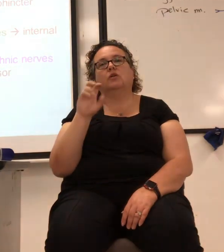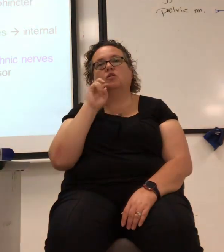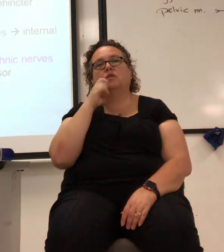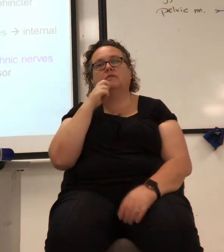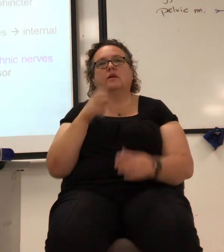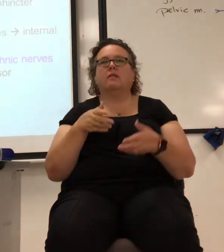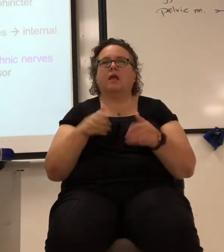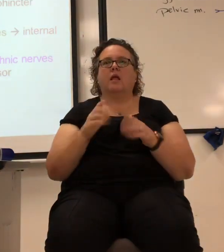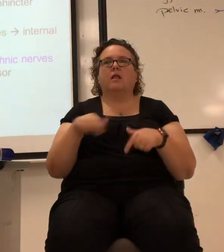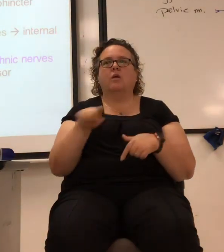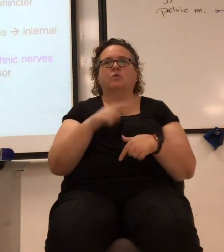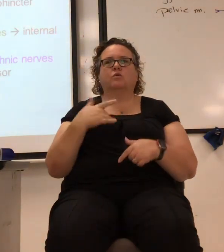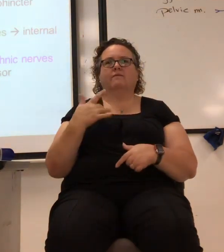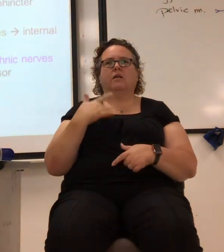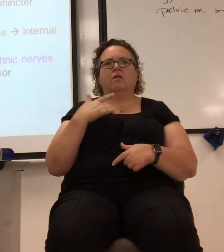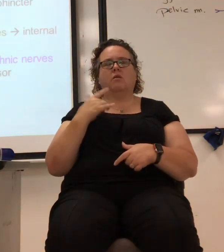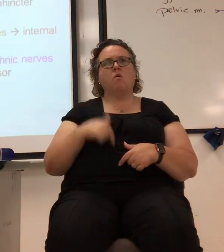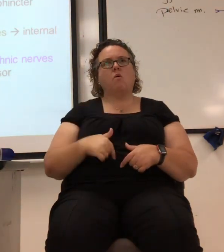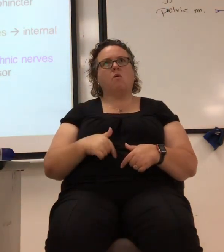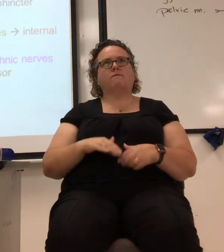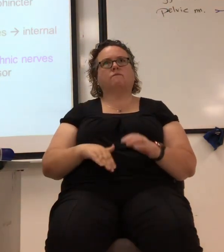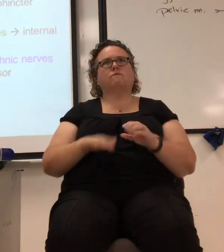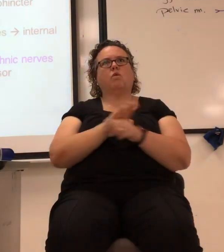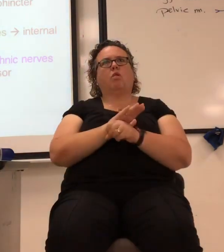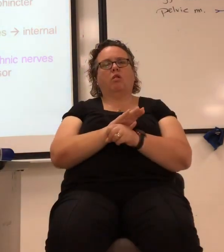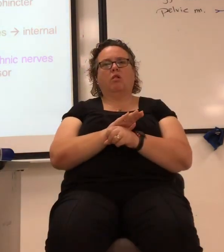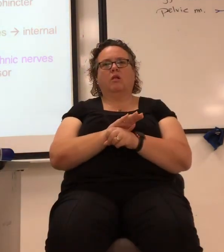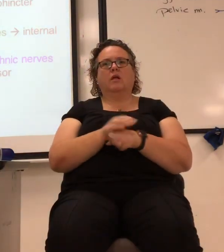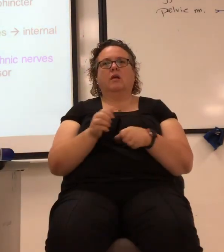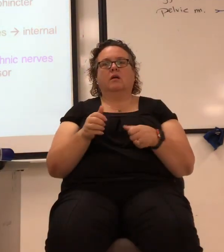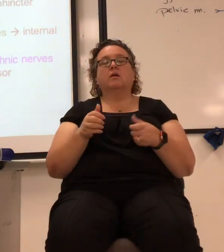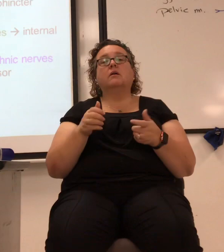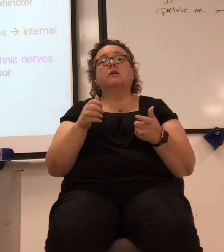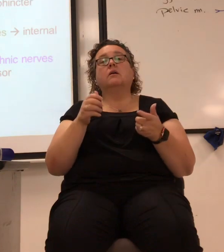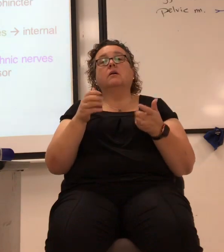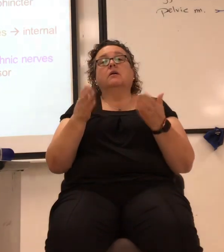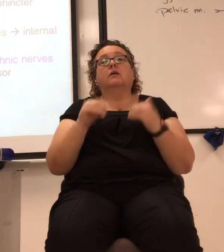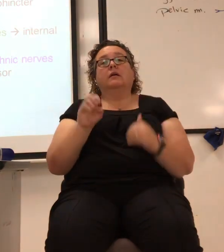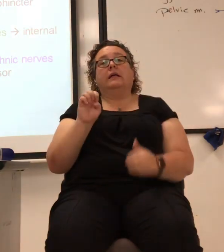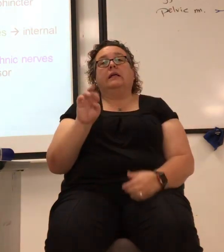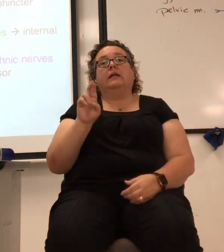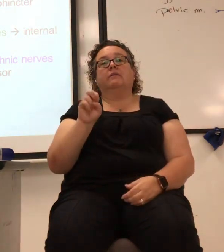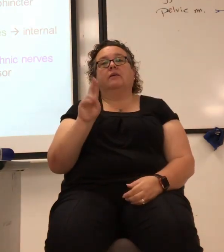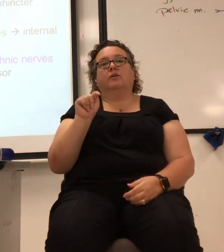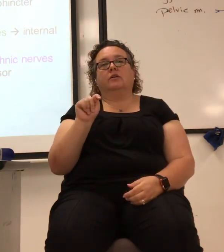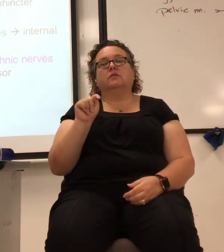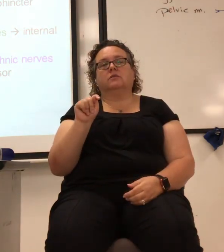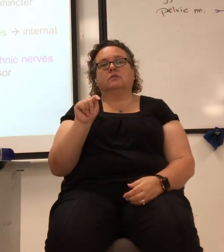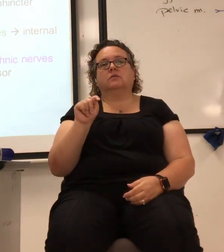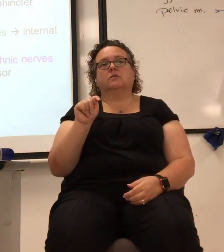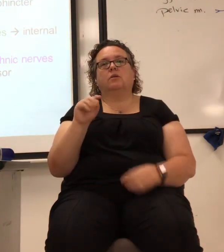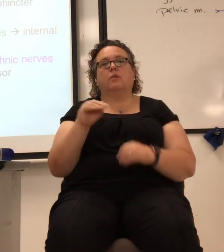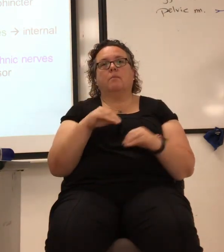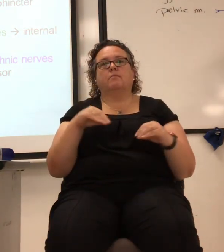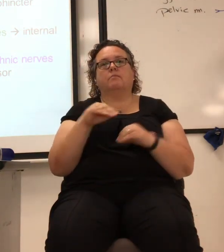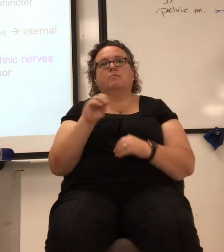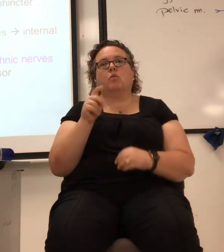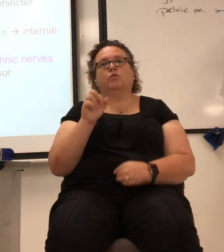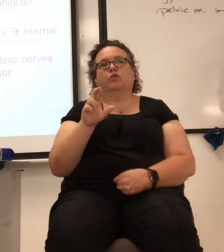Pelvic and end nerves. And let's remember, in the sensory division, the structure of the cell, it has